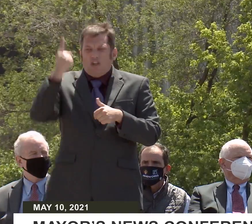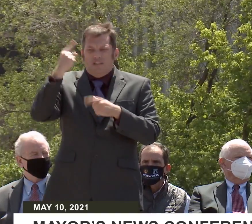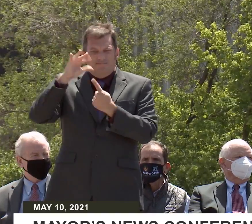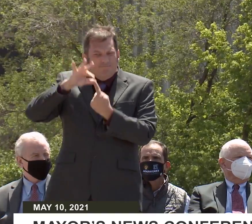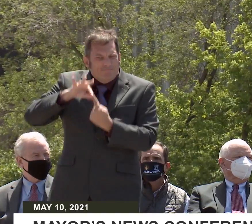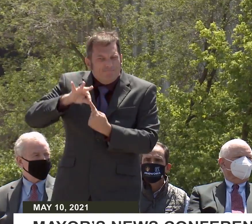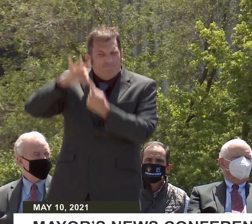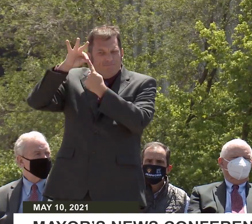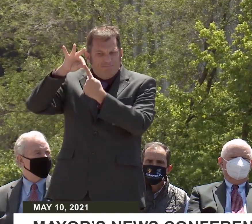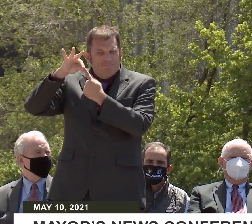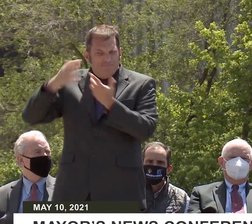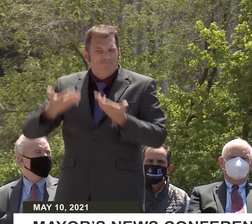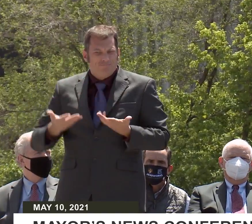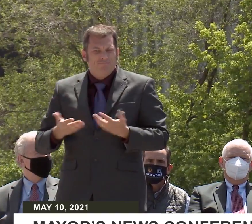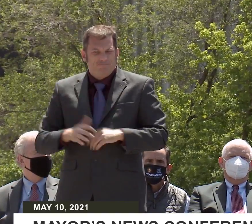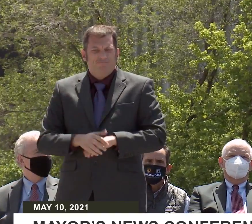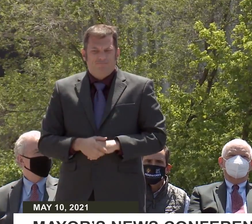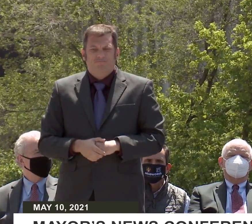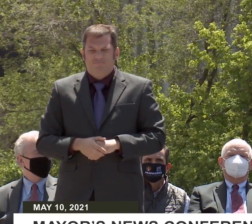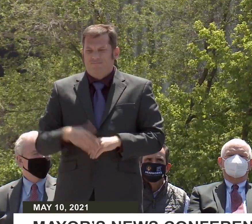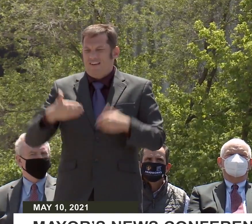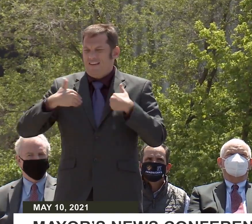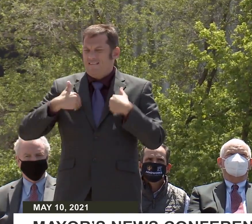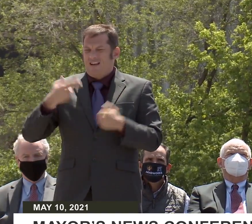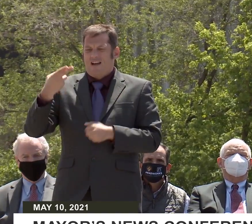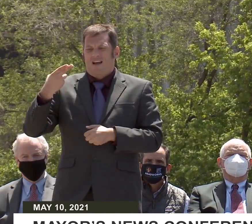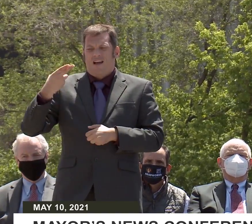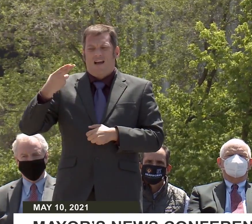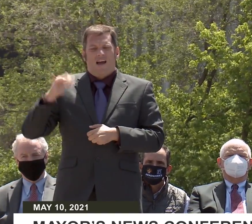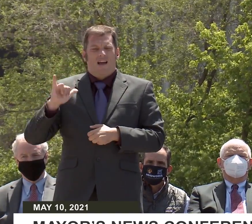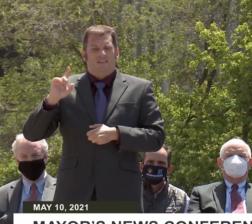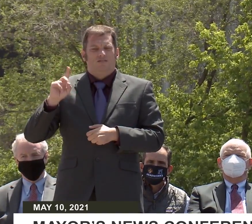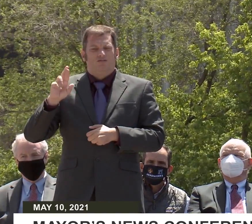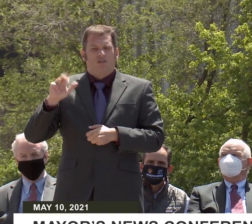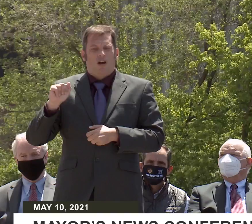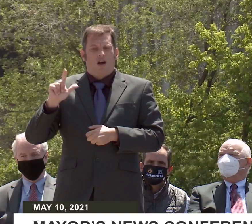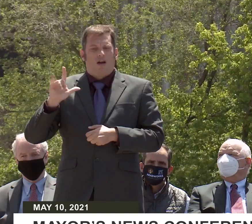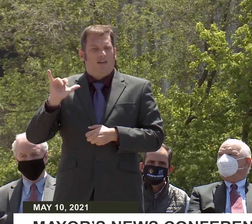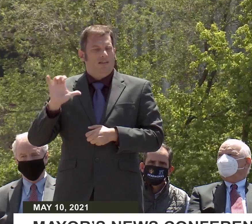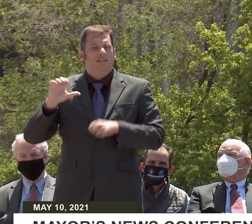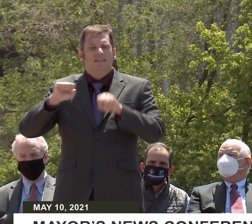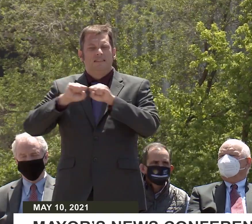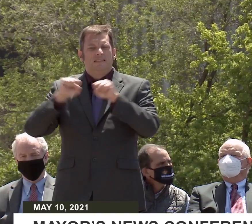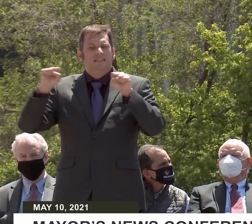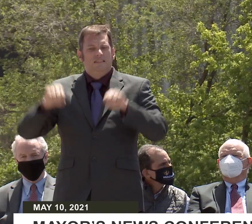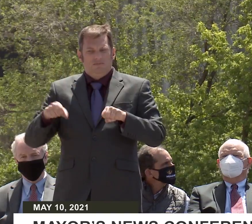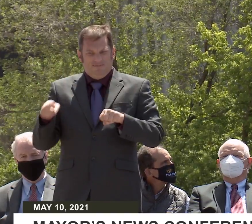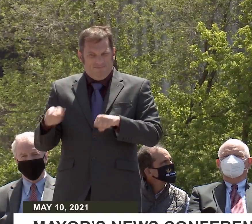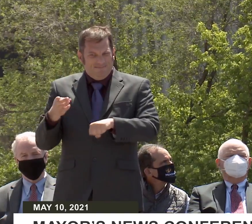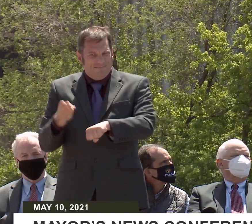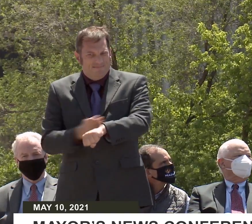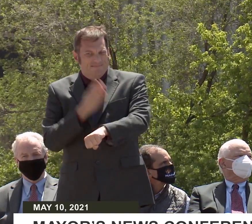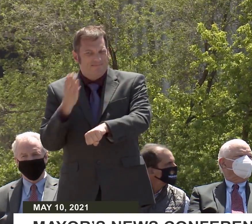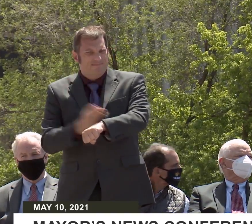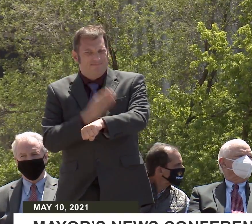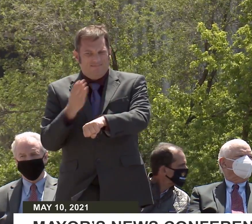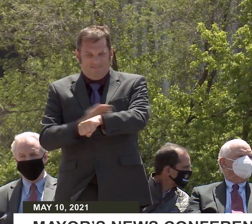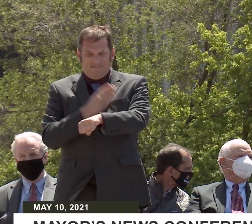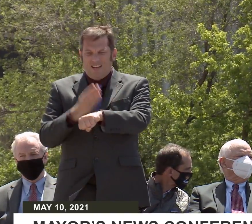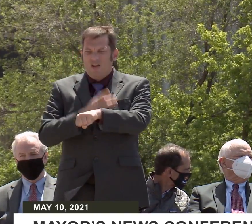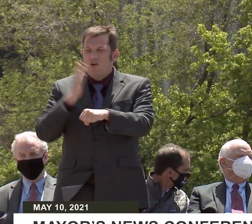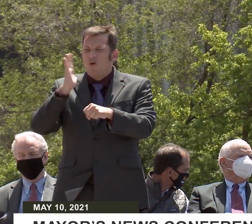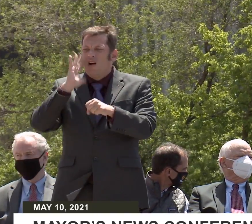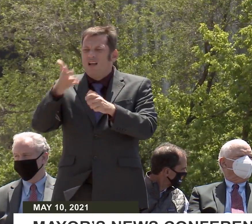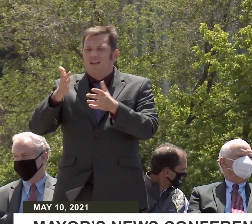Back River, wastewater treatment plant, which will assist the city in meeting state